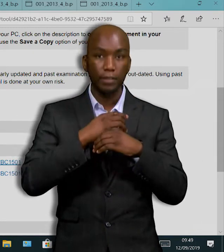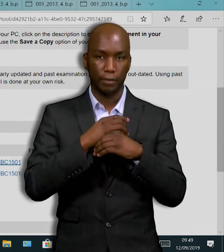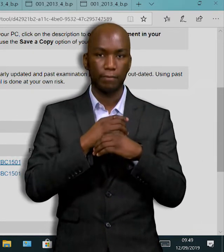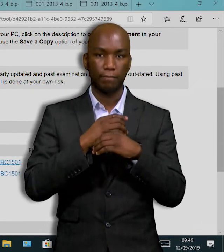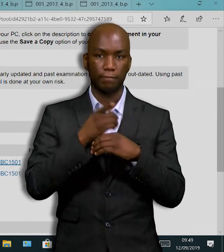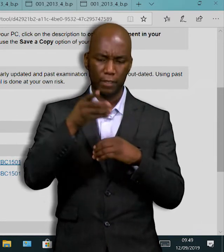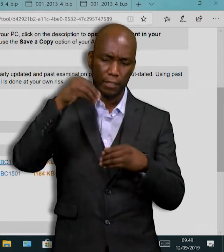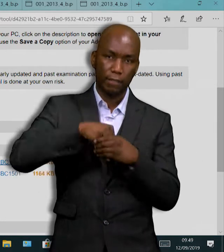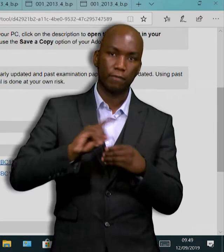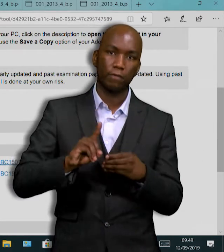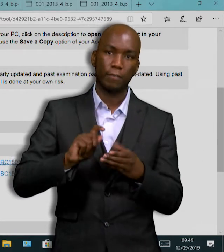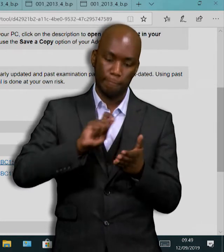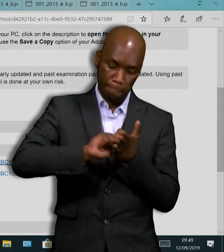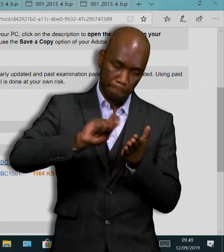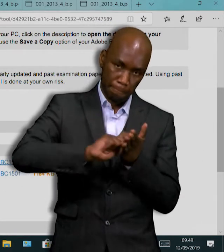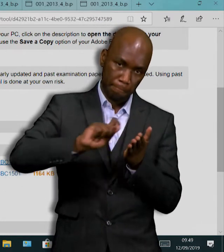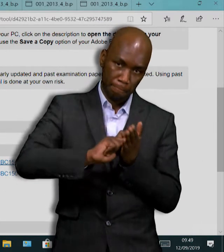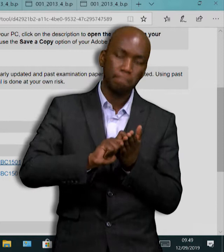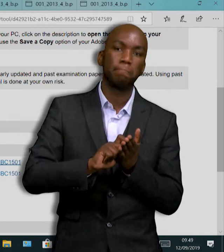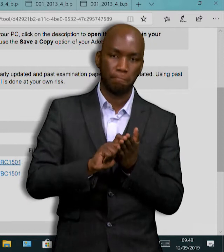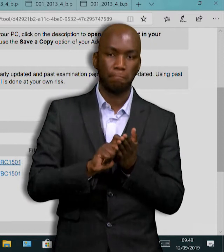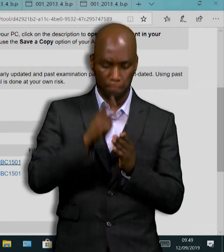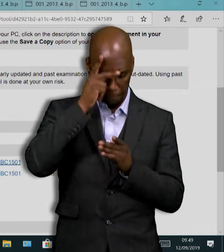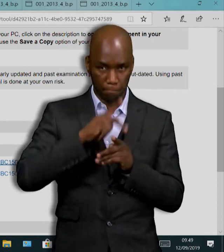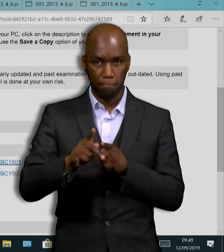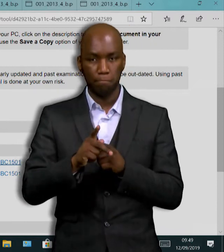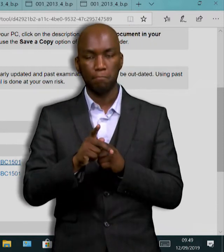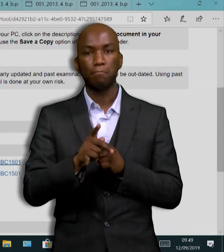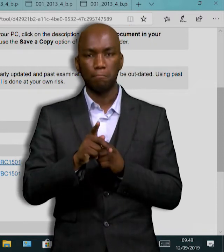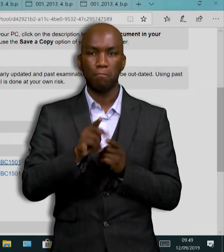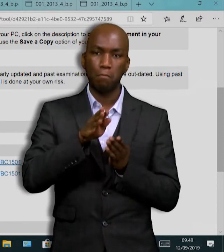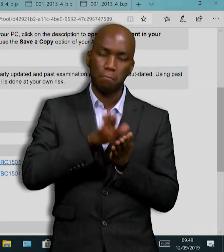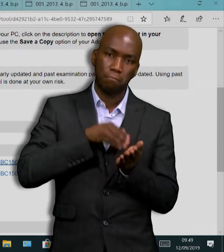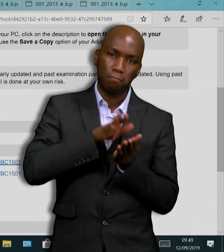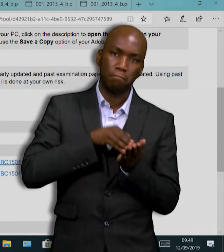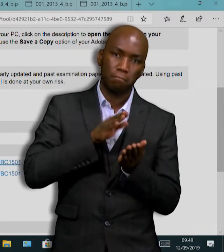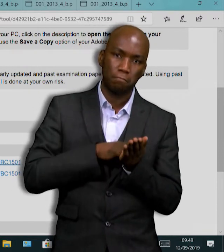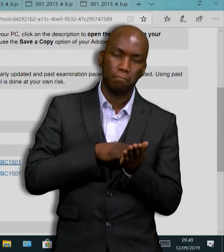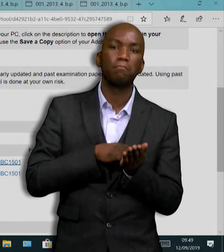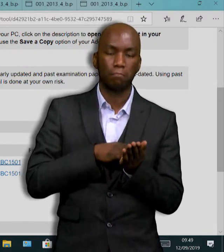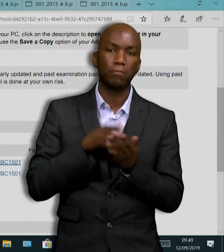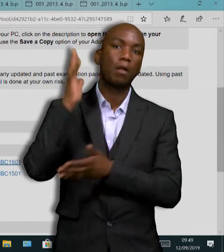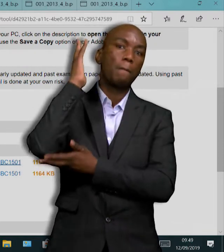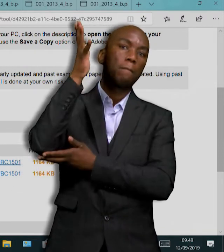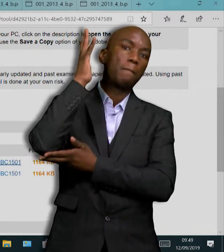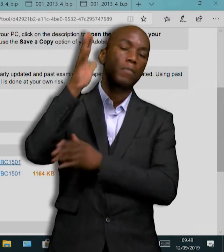academic writing, plagiarism, and technical presentation.